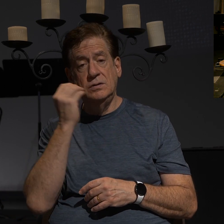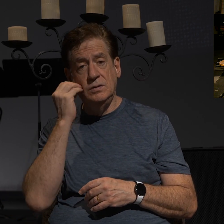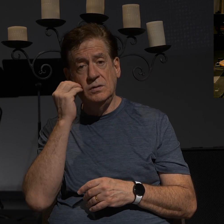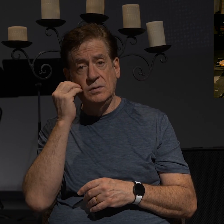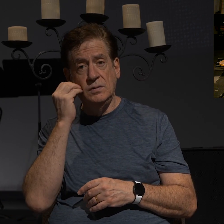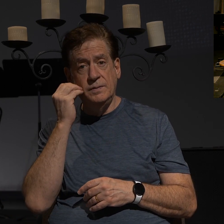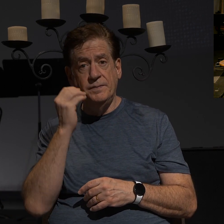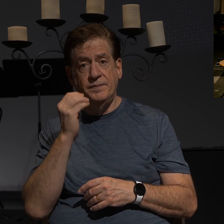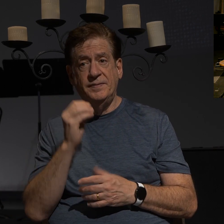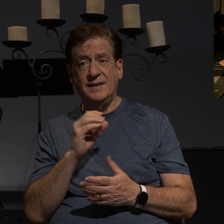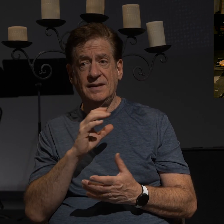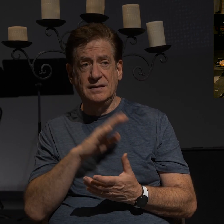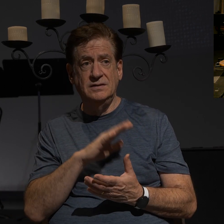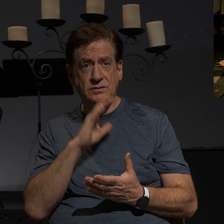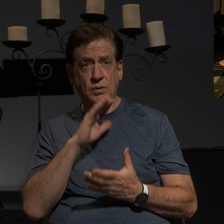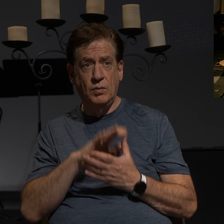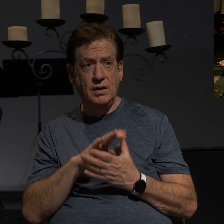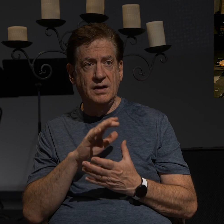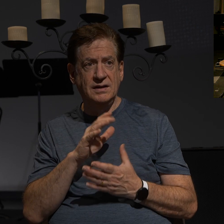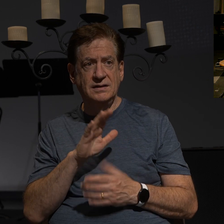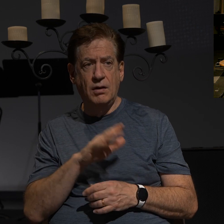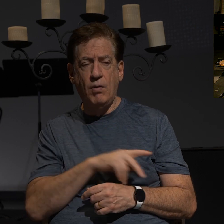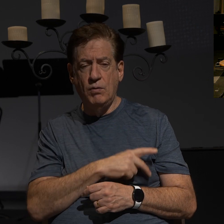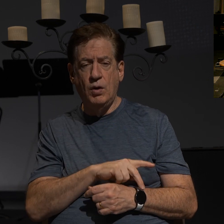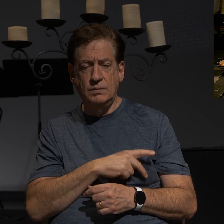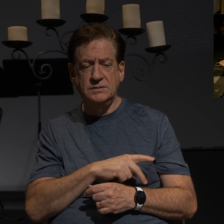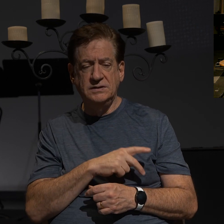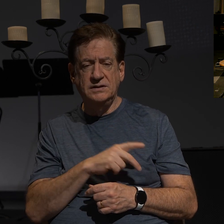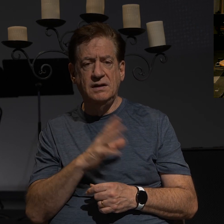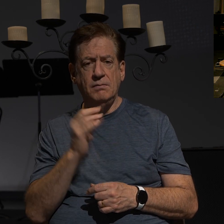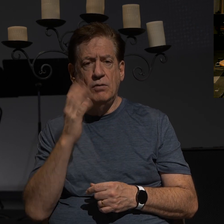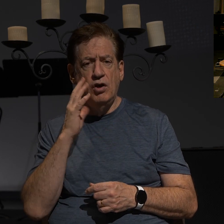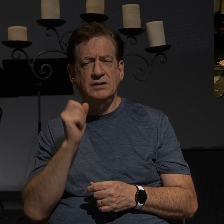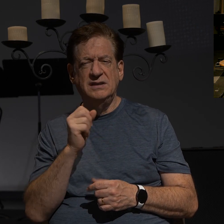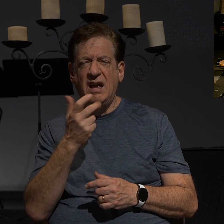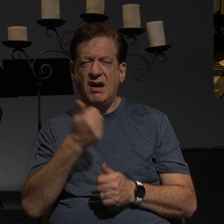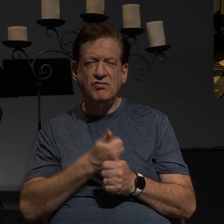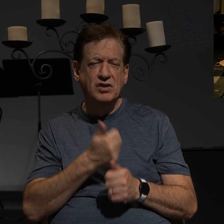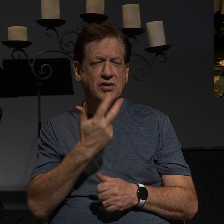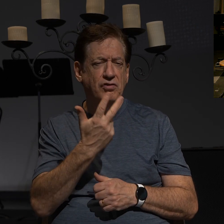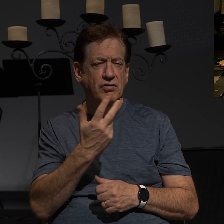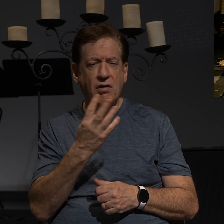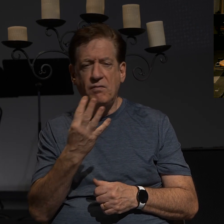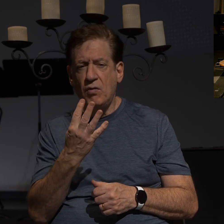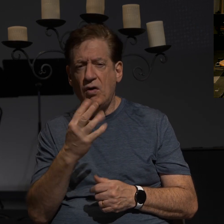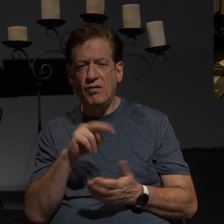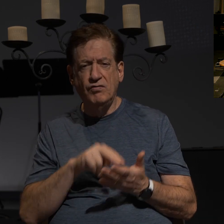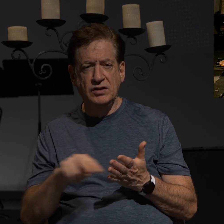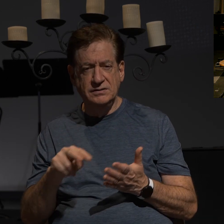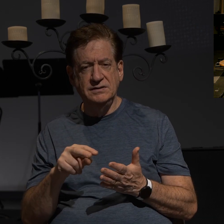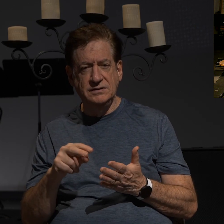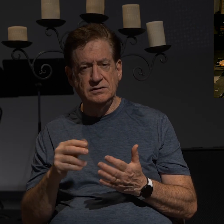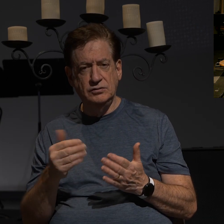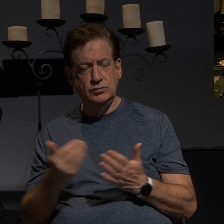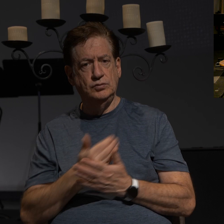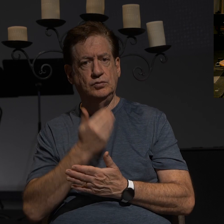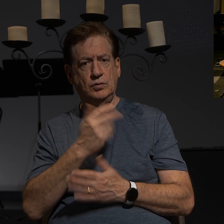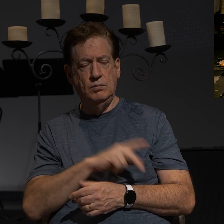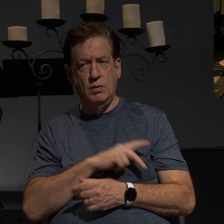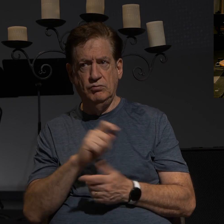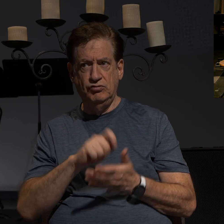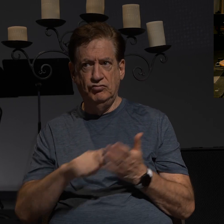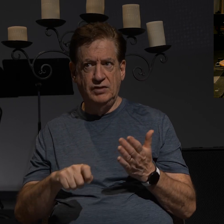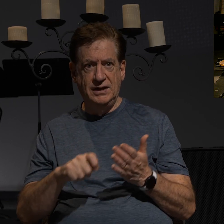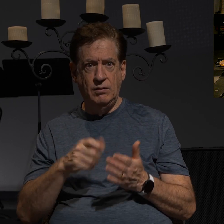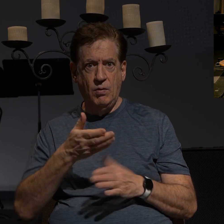sometimes is why if you're struggling to understand Hosea, it's because about every three or four verses is a brand new poem, written over 25